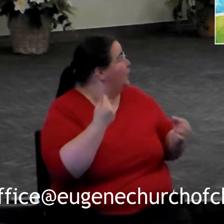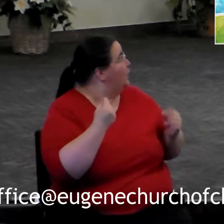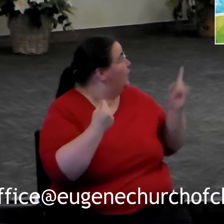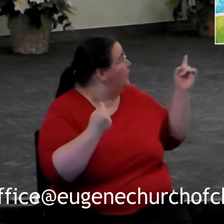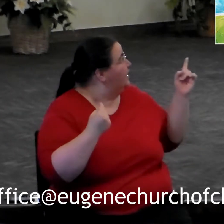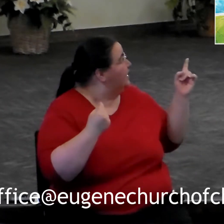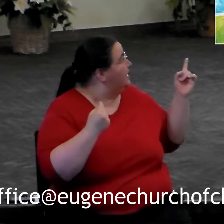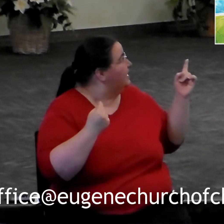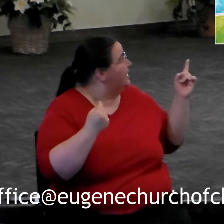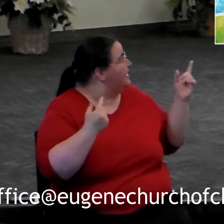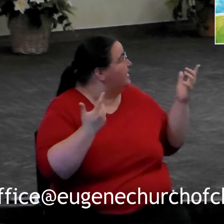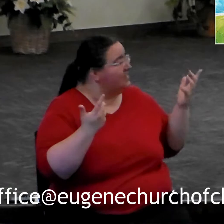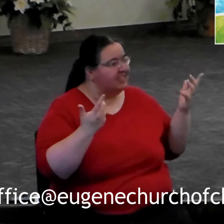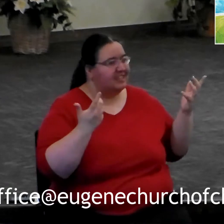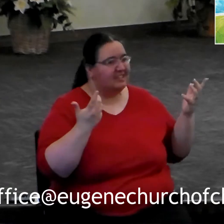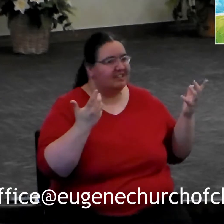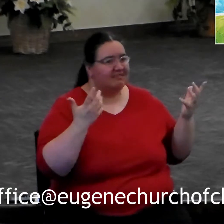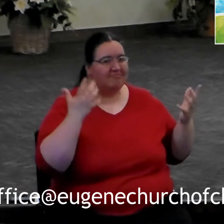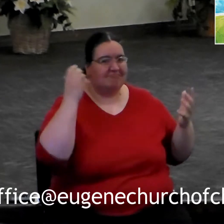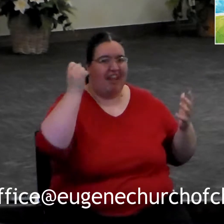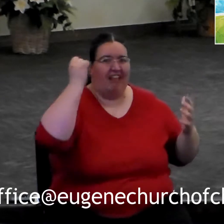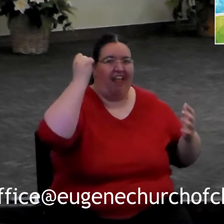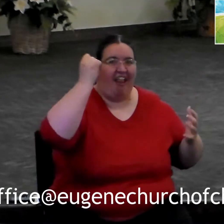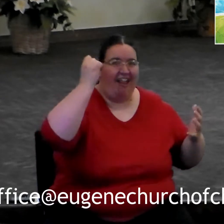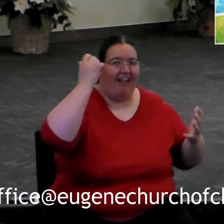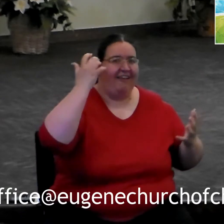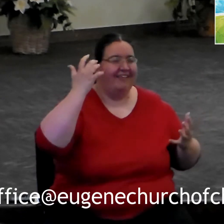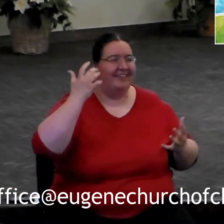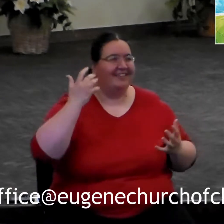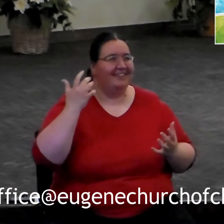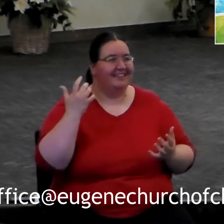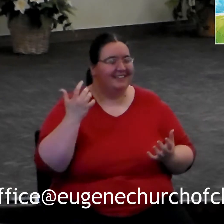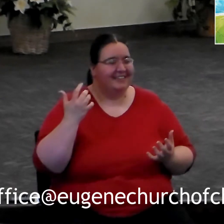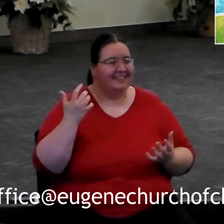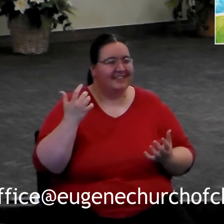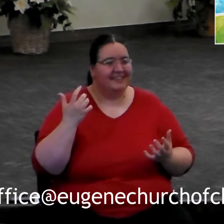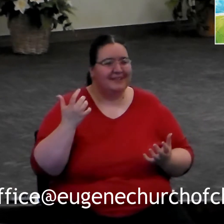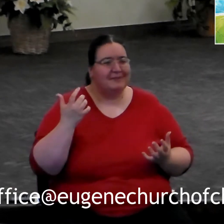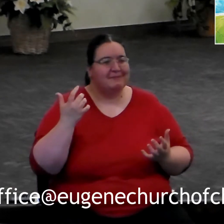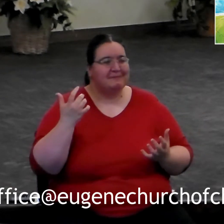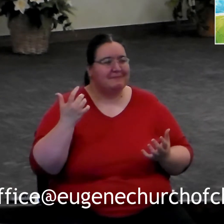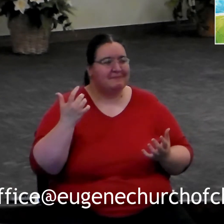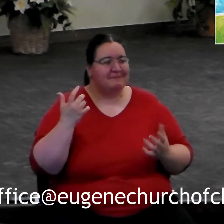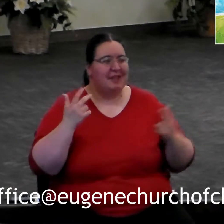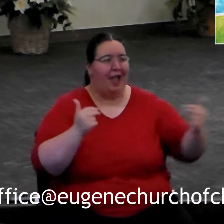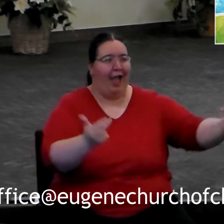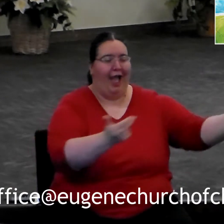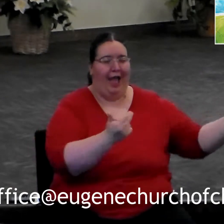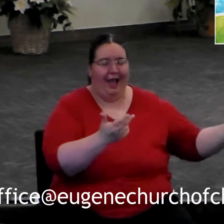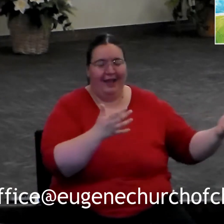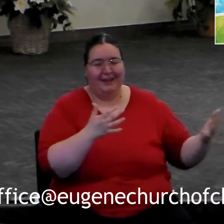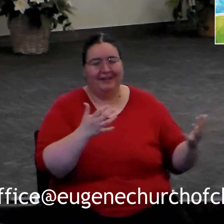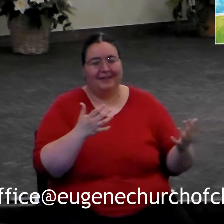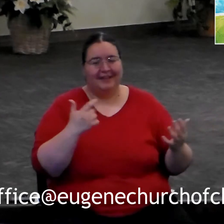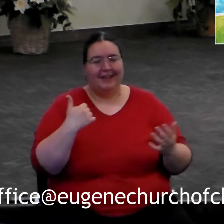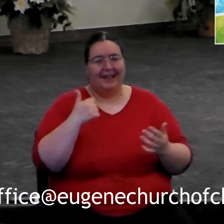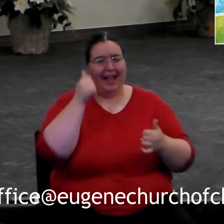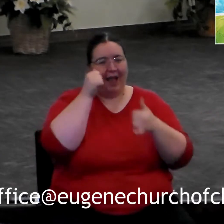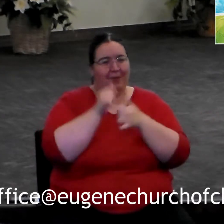the glass that separates us. And I remember going through that whole experience thinking to myself, we probably shouldn't have